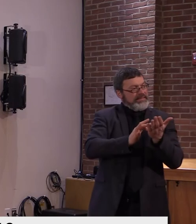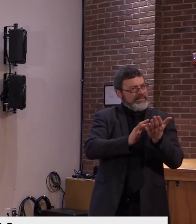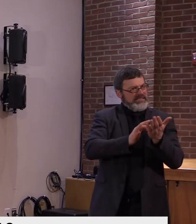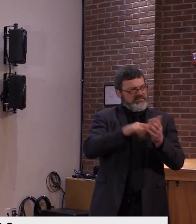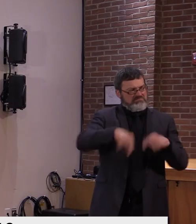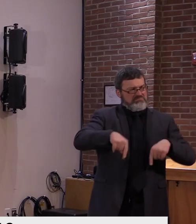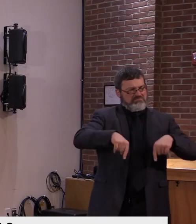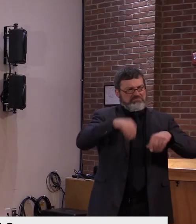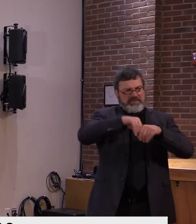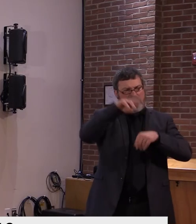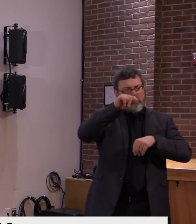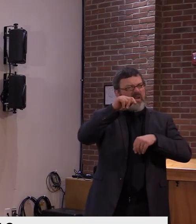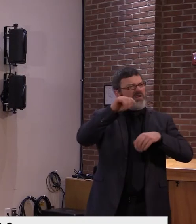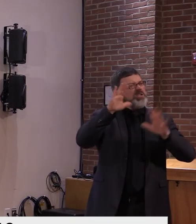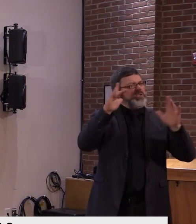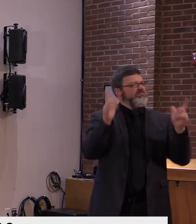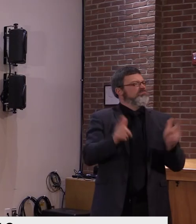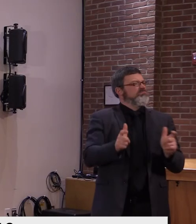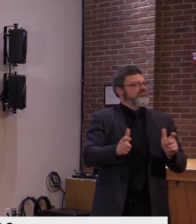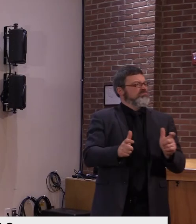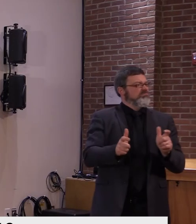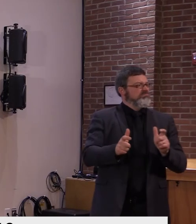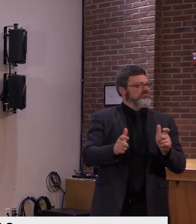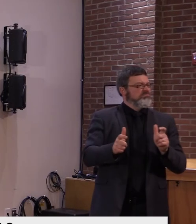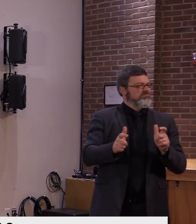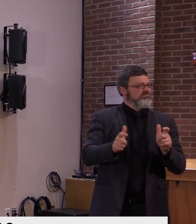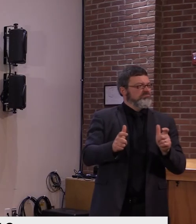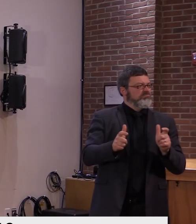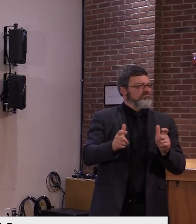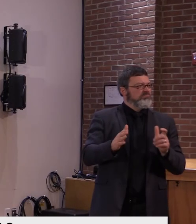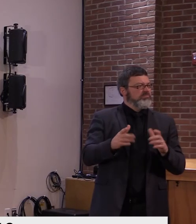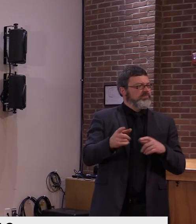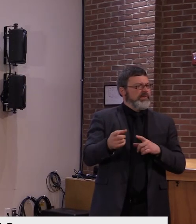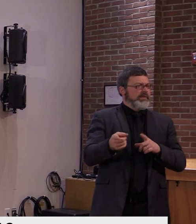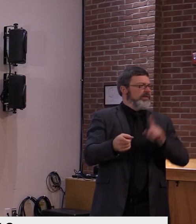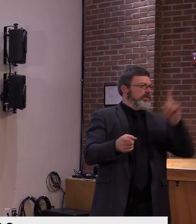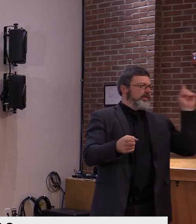the players at UVM or the players at Dartmouth, and